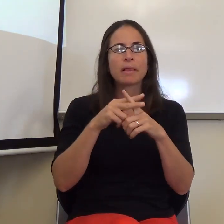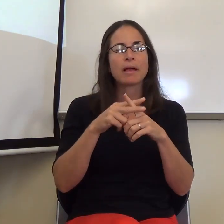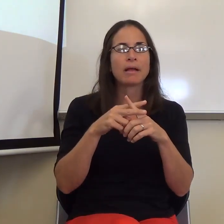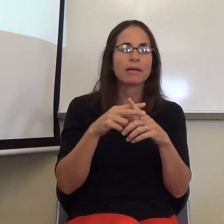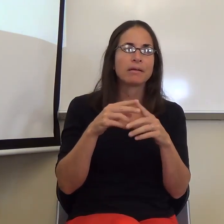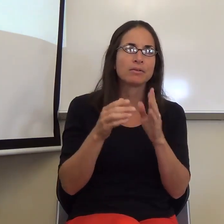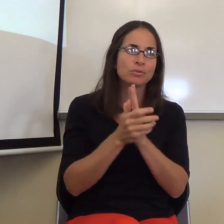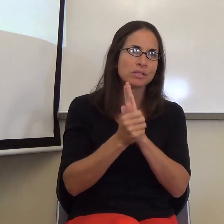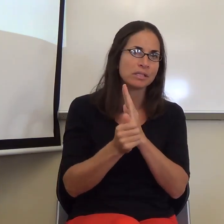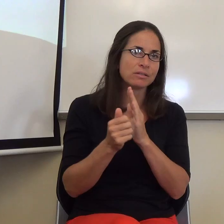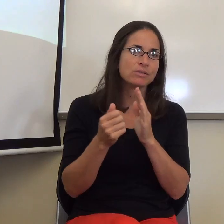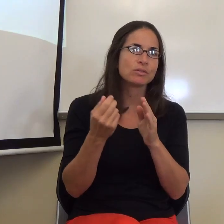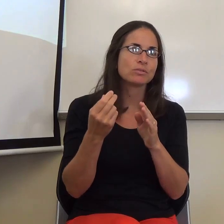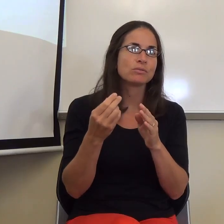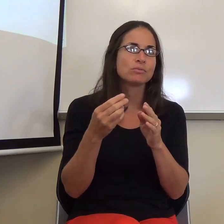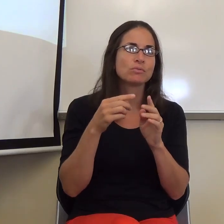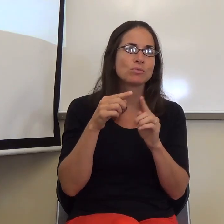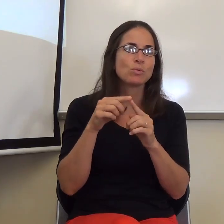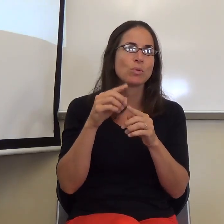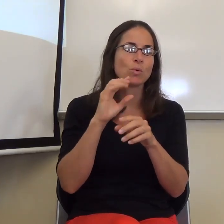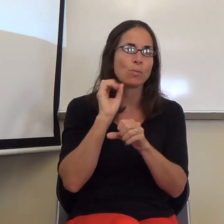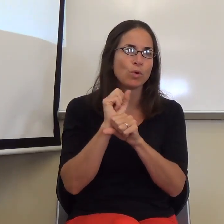homework. Let me put my shoes back.